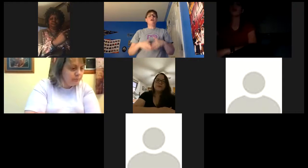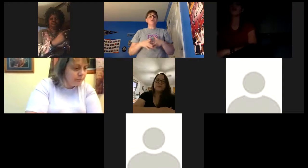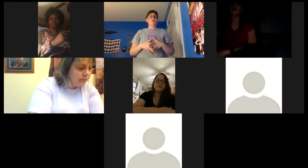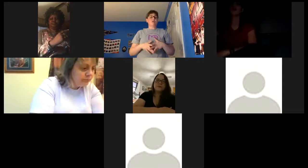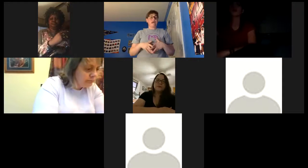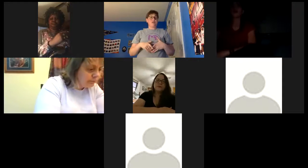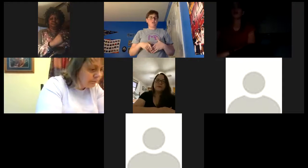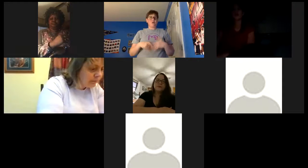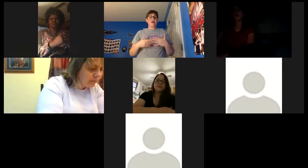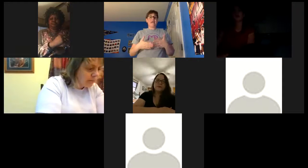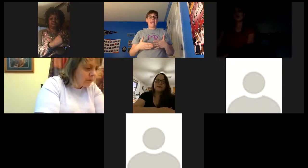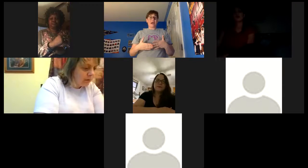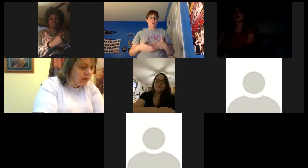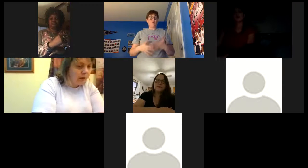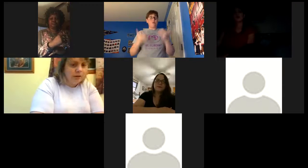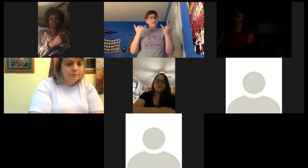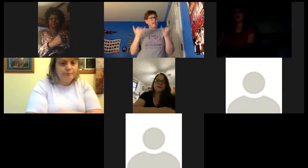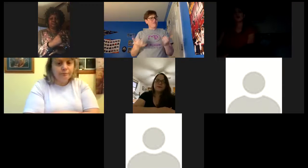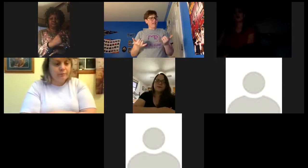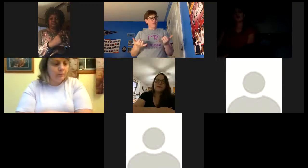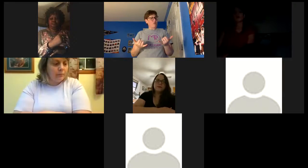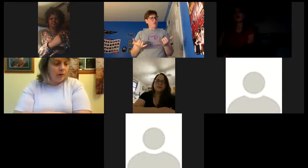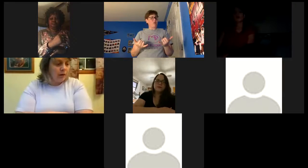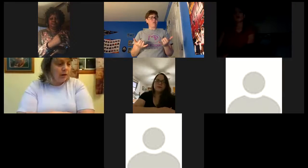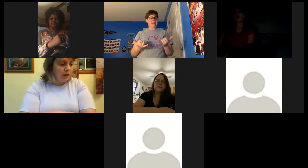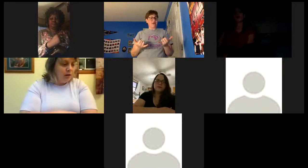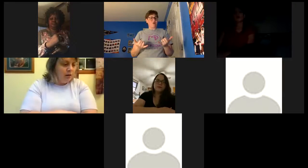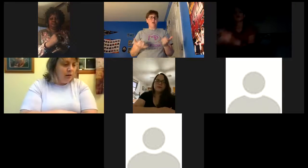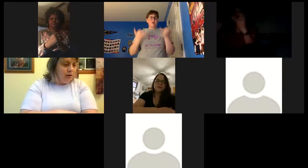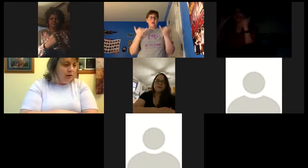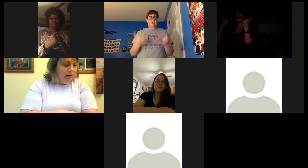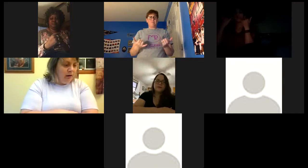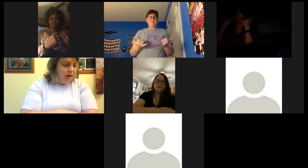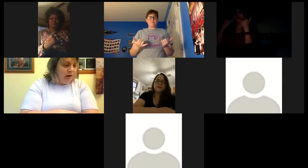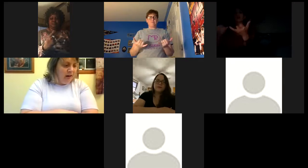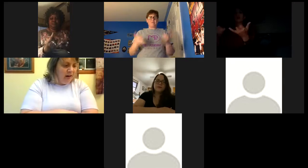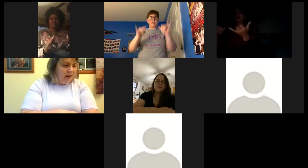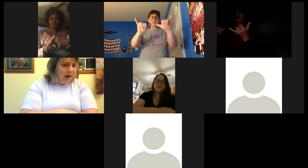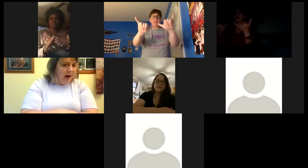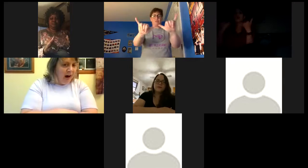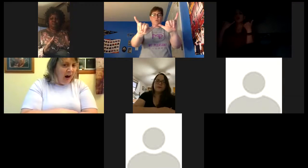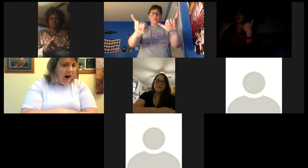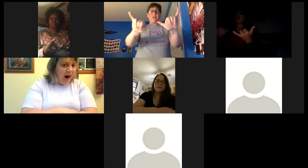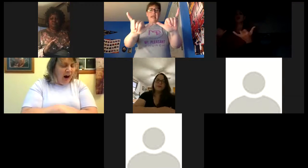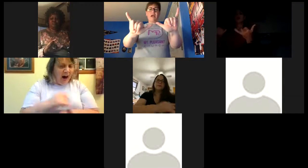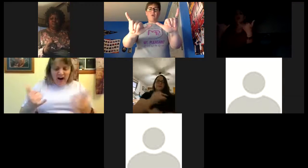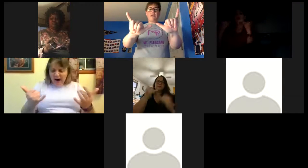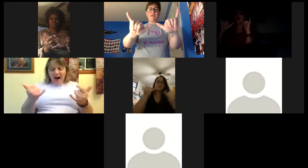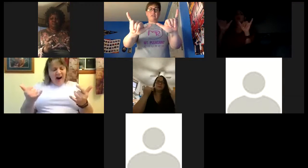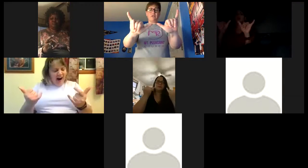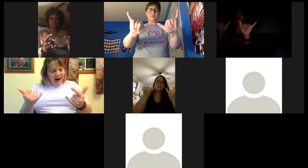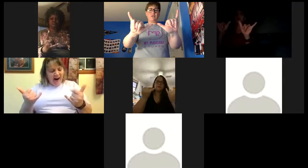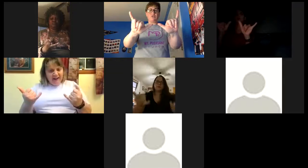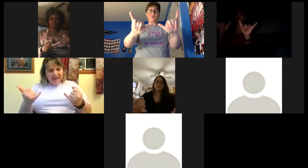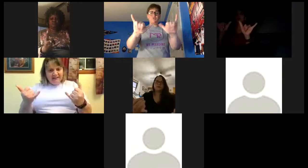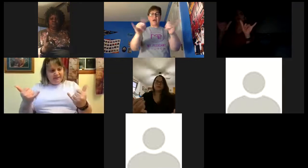today, you want to do now with it. And I feel like we went over now. But anyway, so now